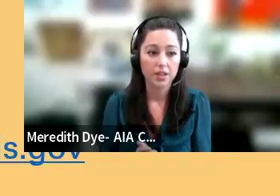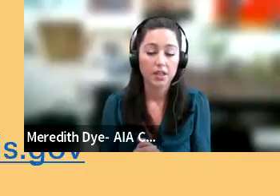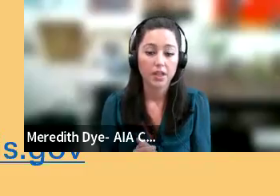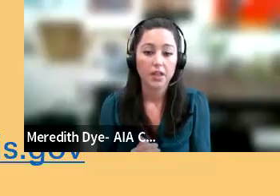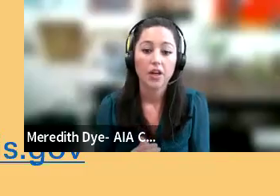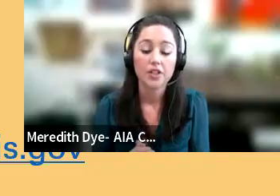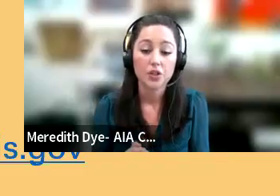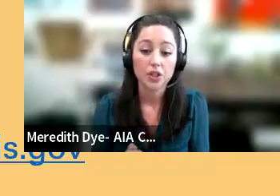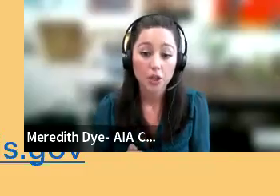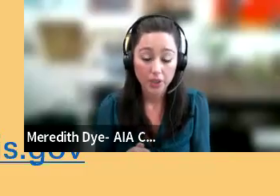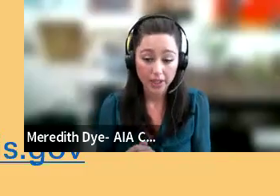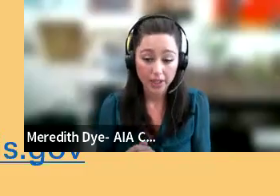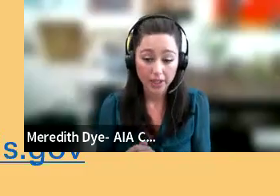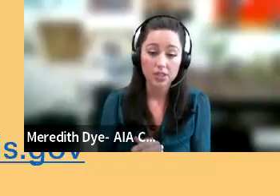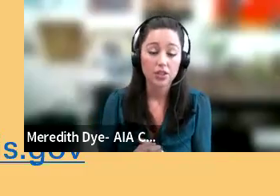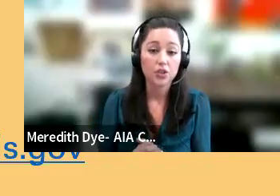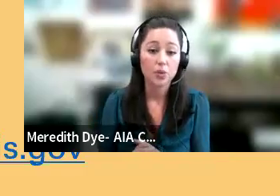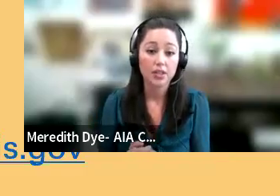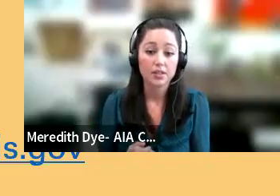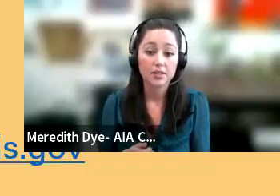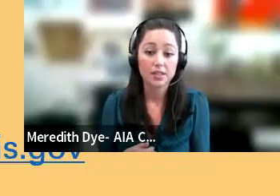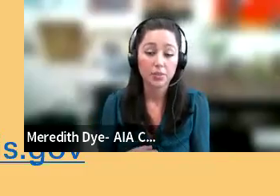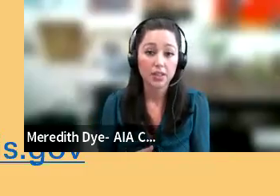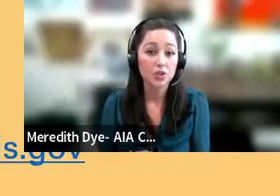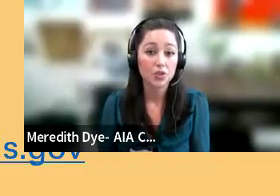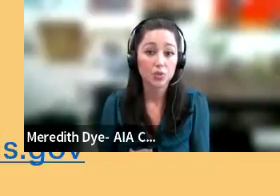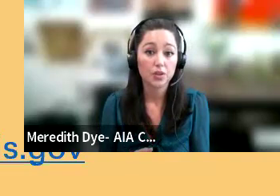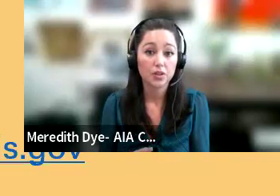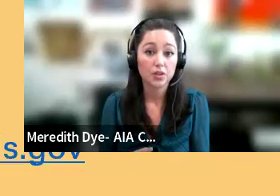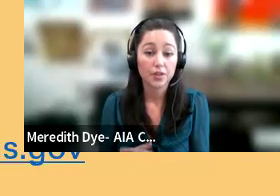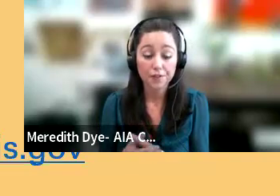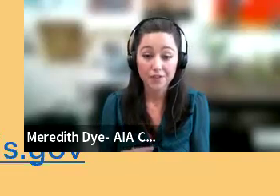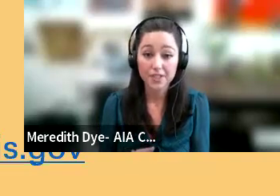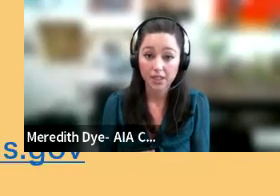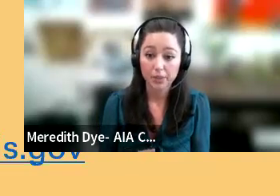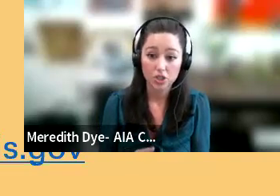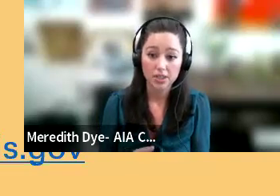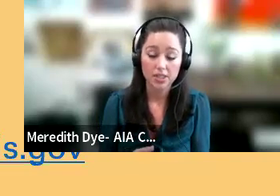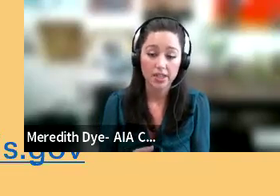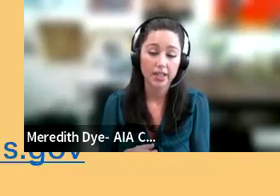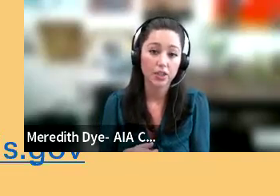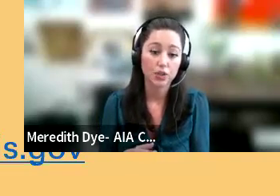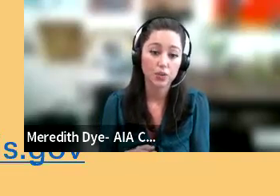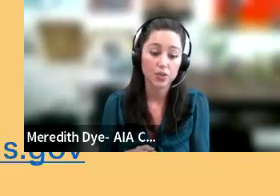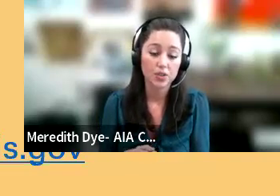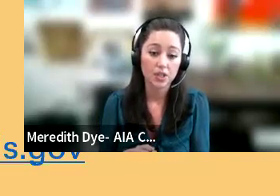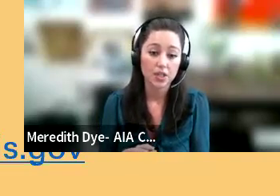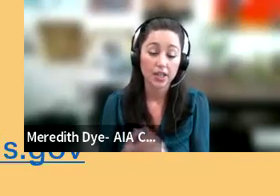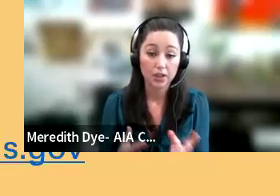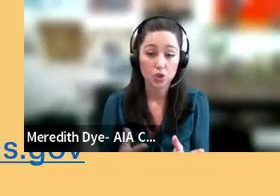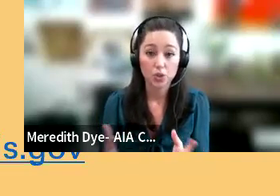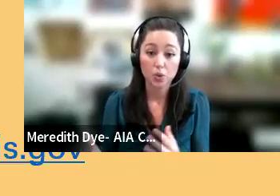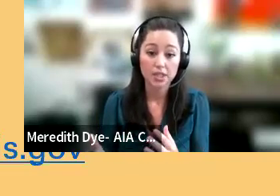All right, so your artwork images, you can submit up to 15 images, and that